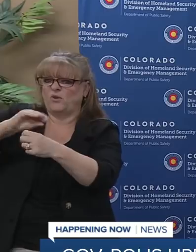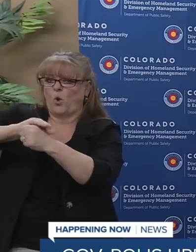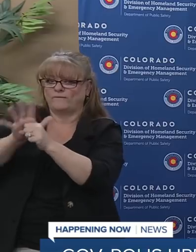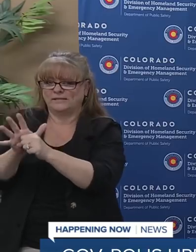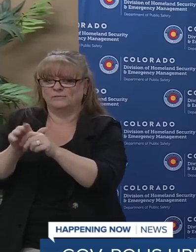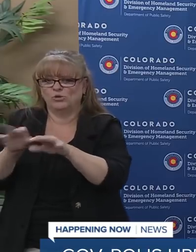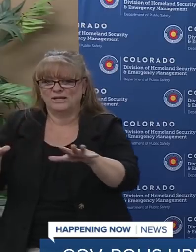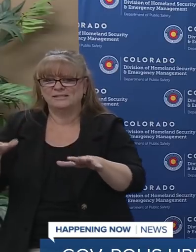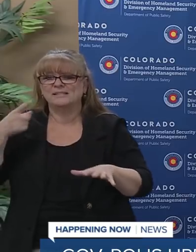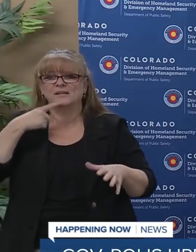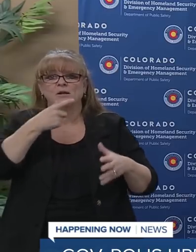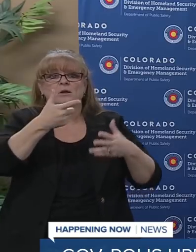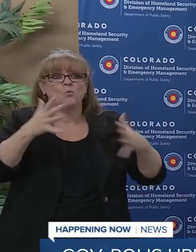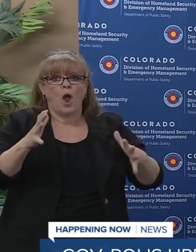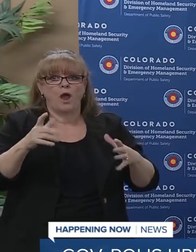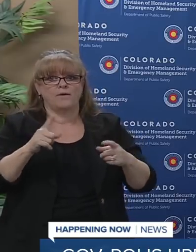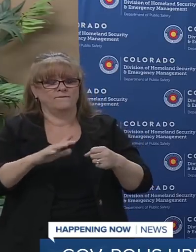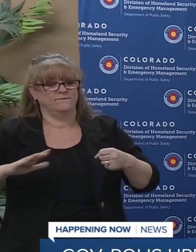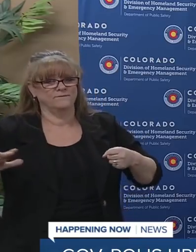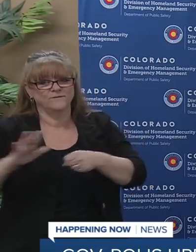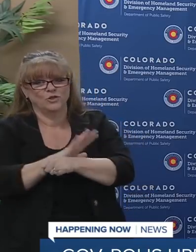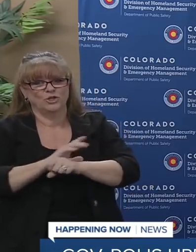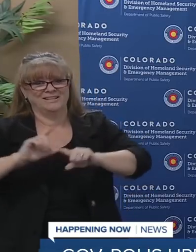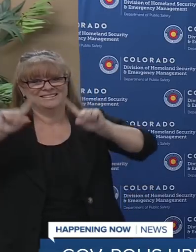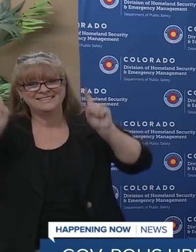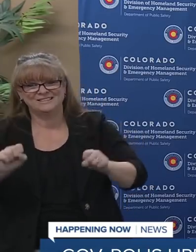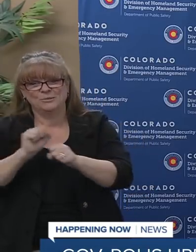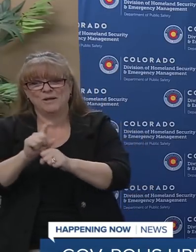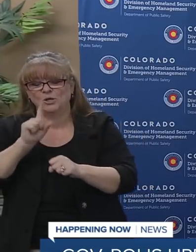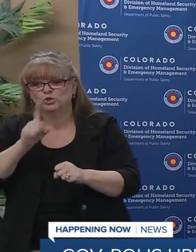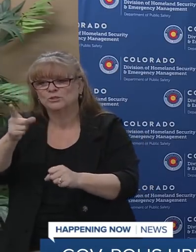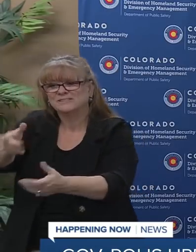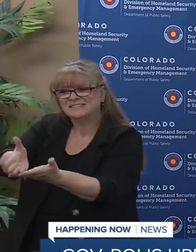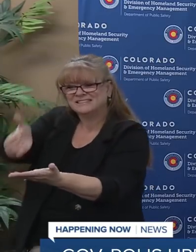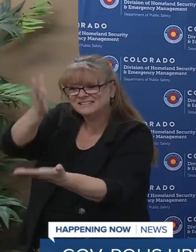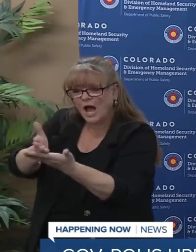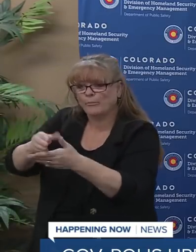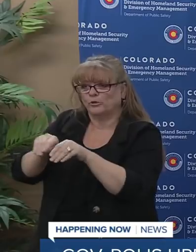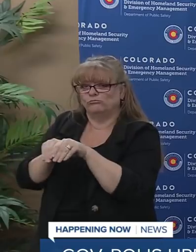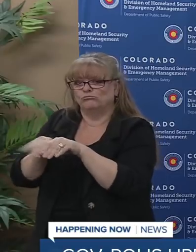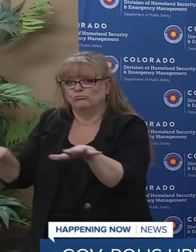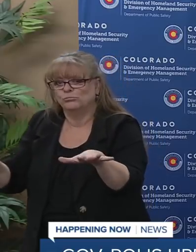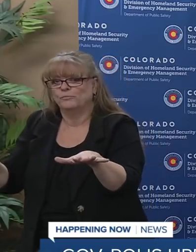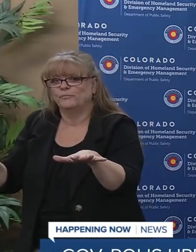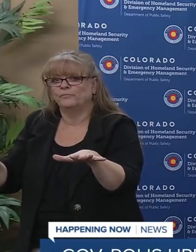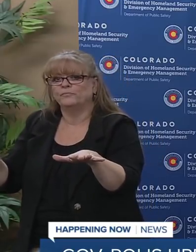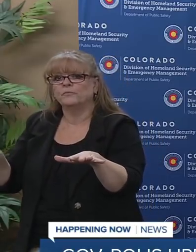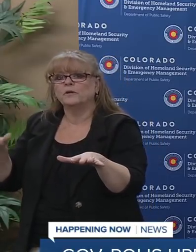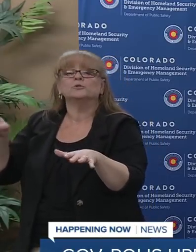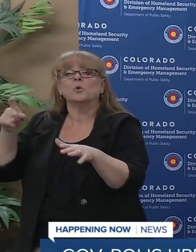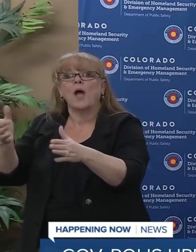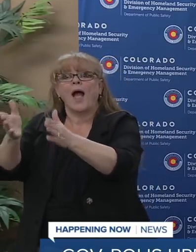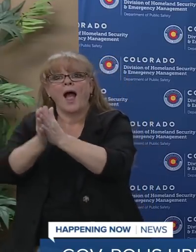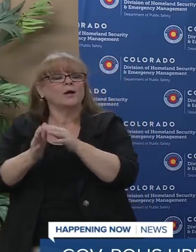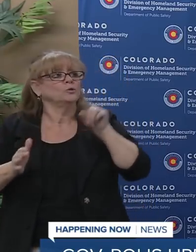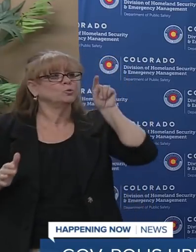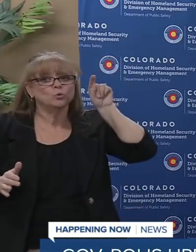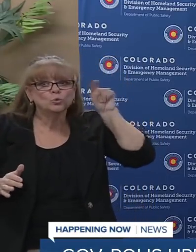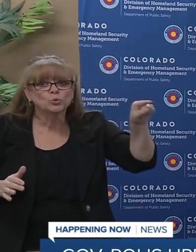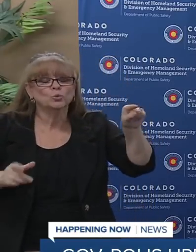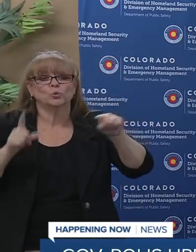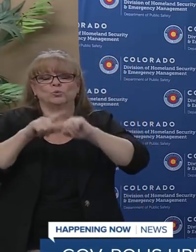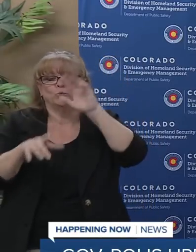the outbreak, and he understands that there's a shortage of testing, but he said that he wants you to, quote, find a way unless